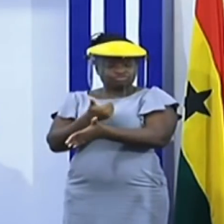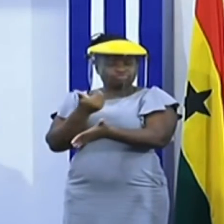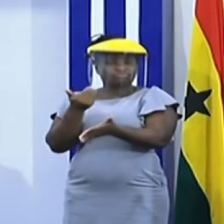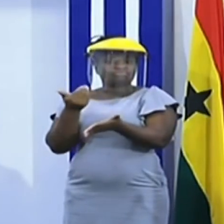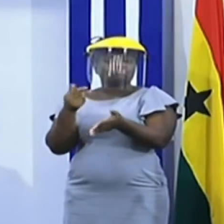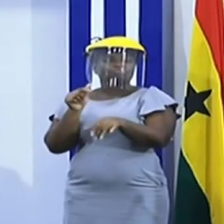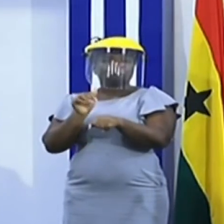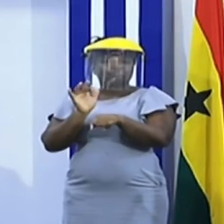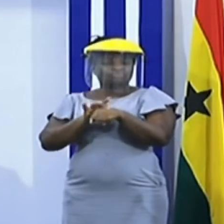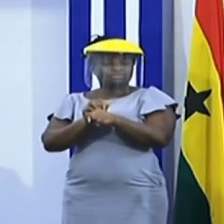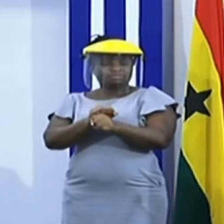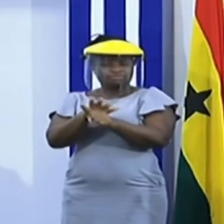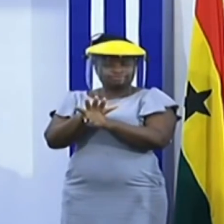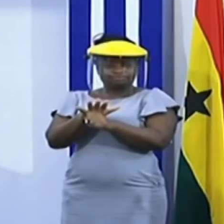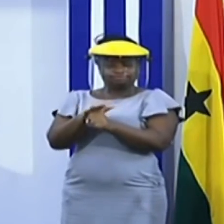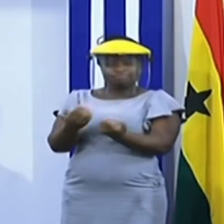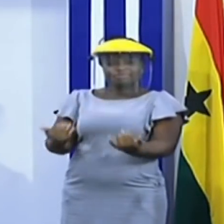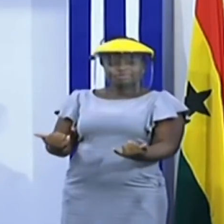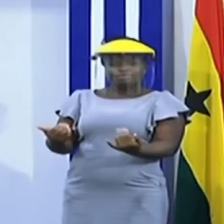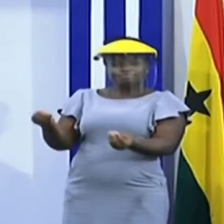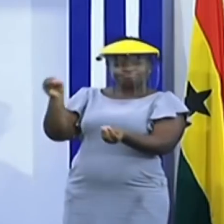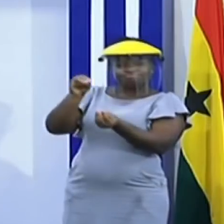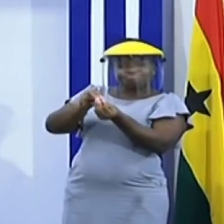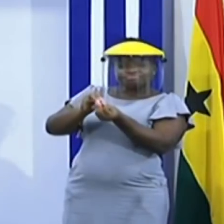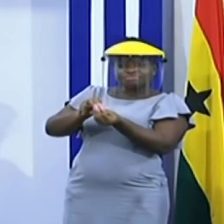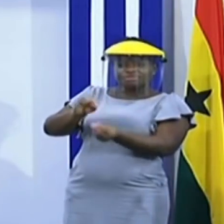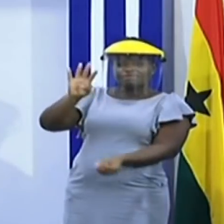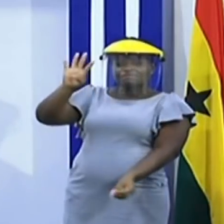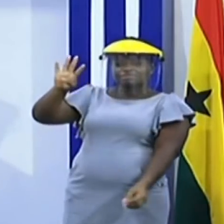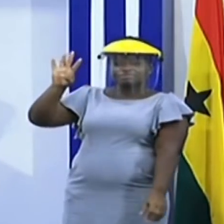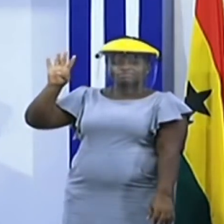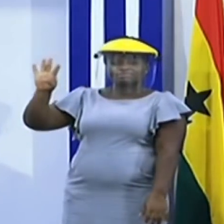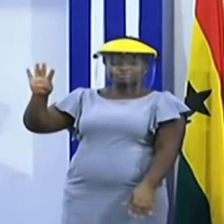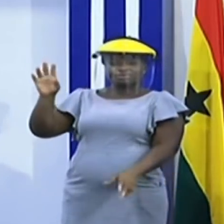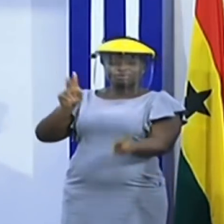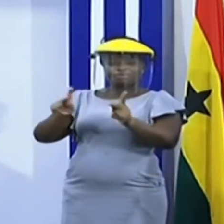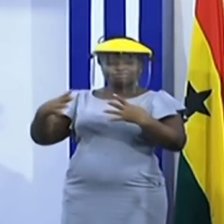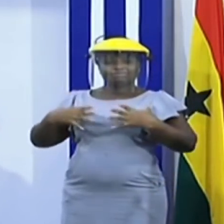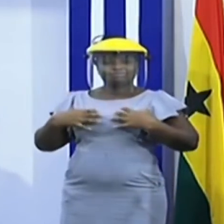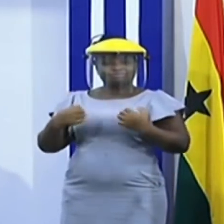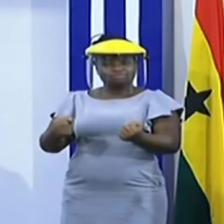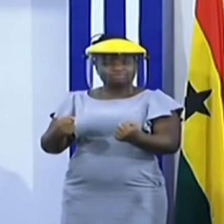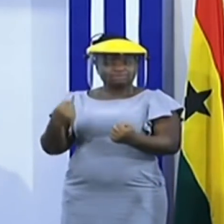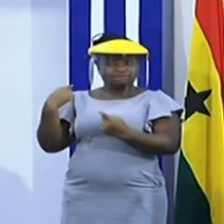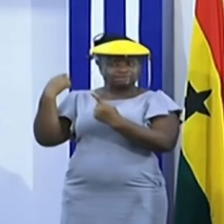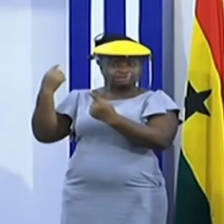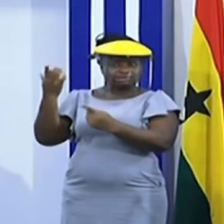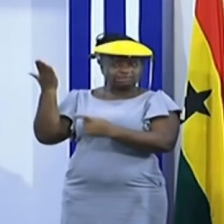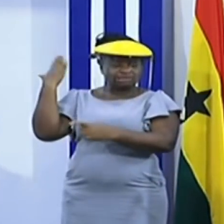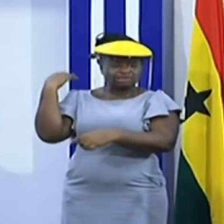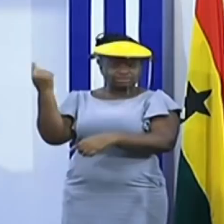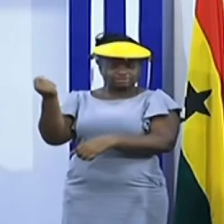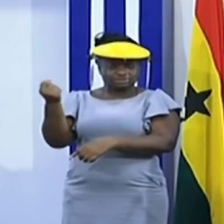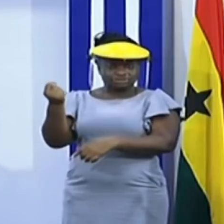also recorded an additional 144 recoveries since the last update. And so